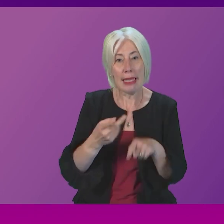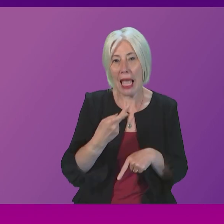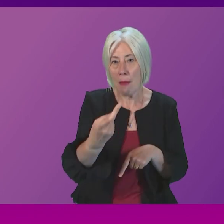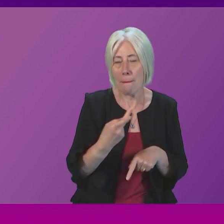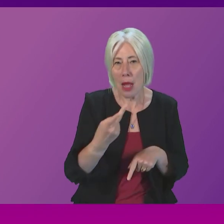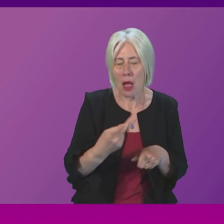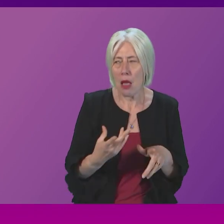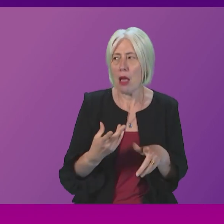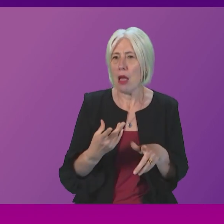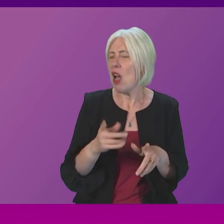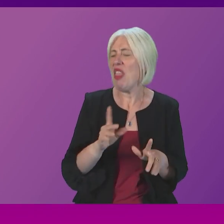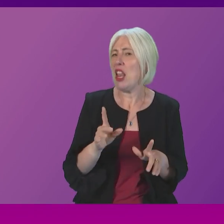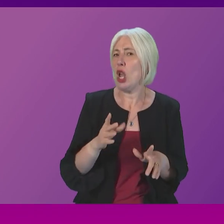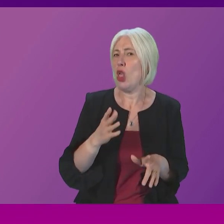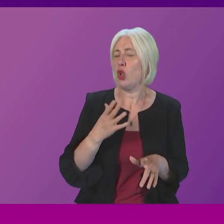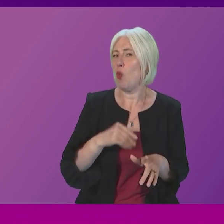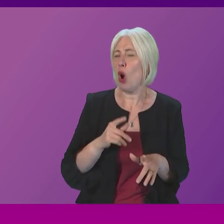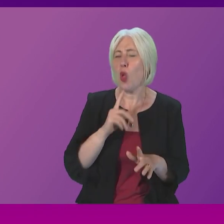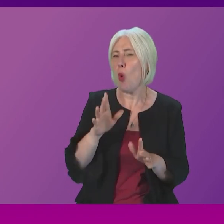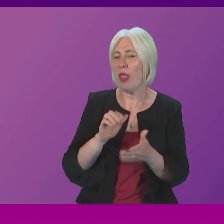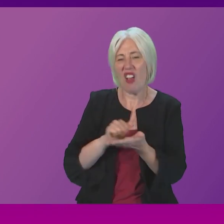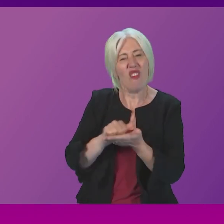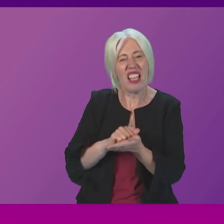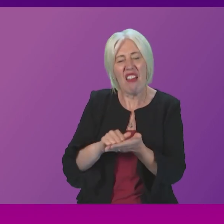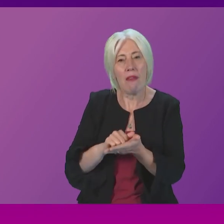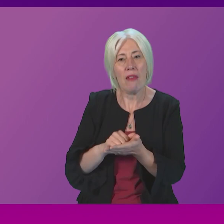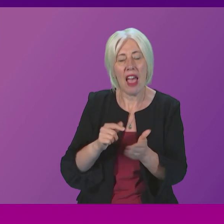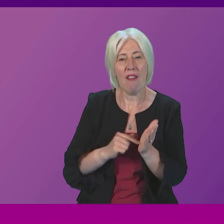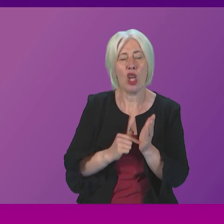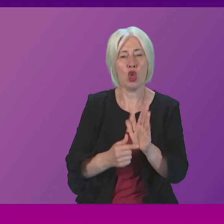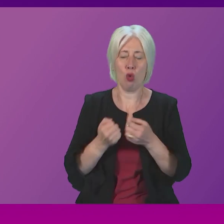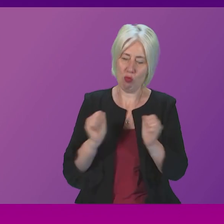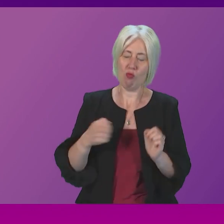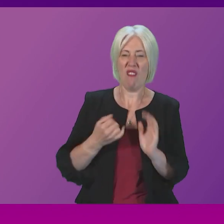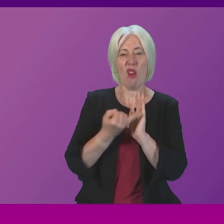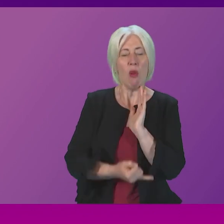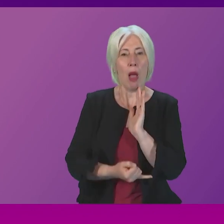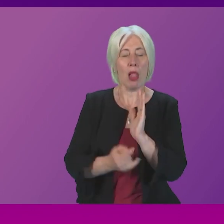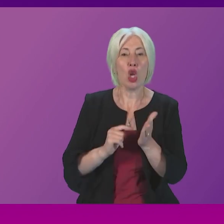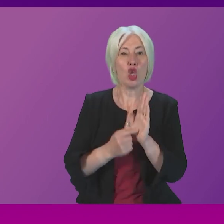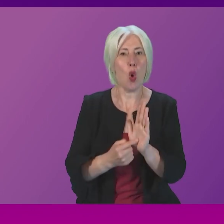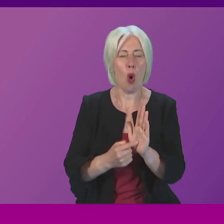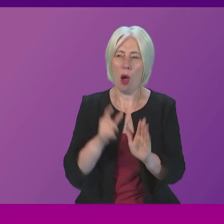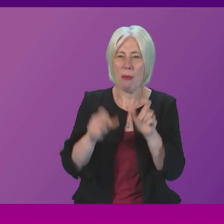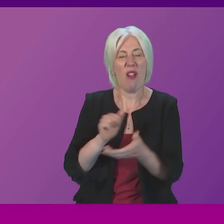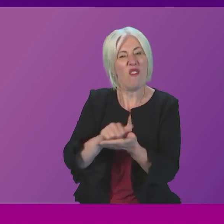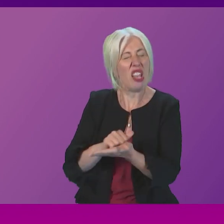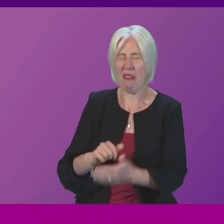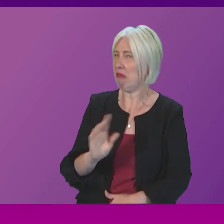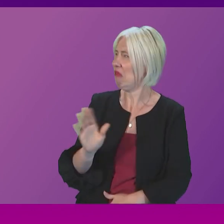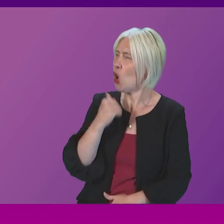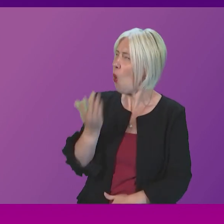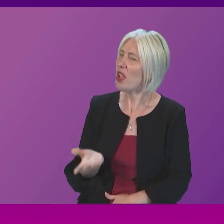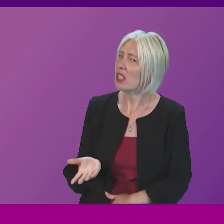then you don't always get forgiven as a politician for showing a vulnerability. And that's difficult. And actually that's